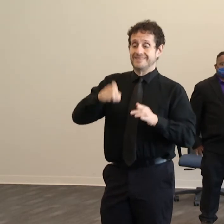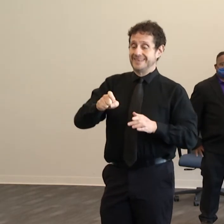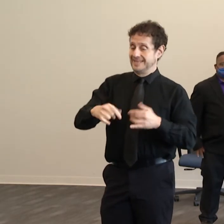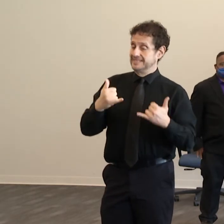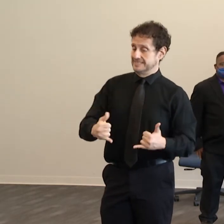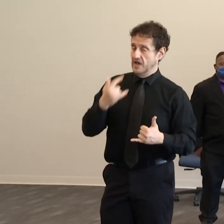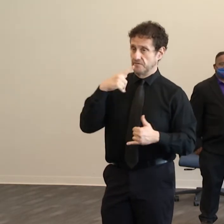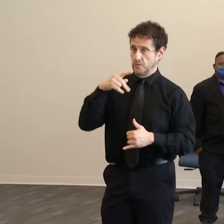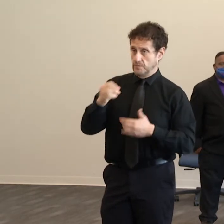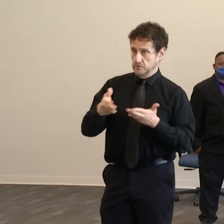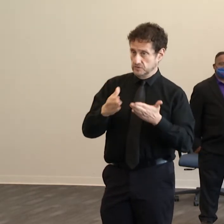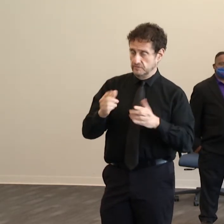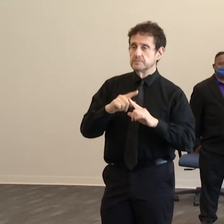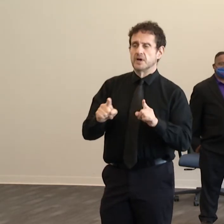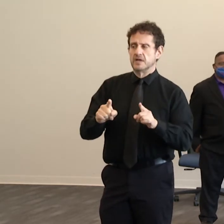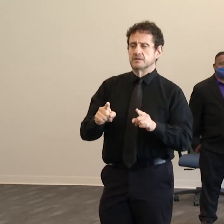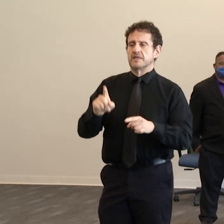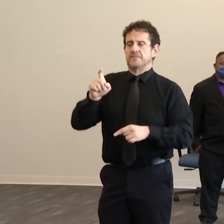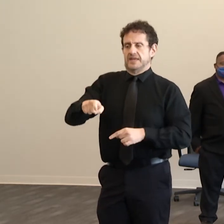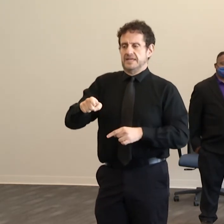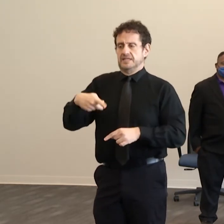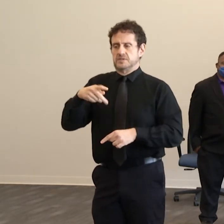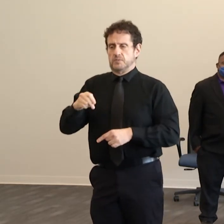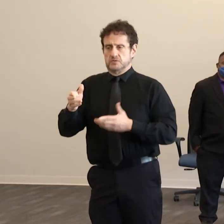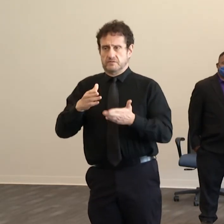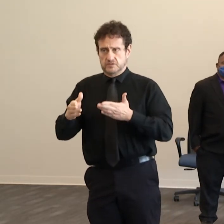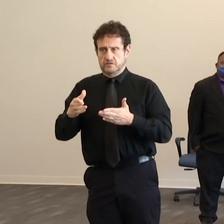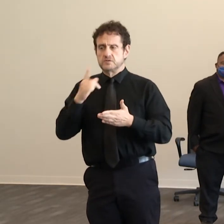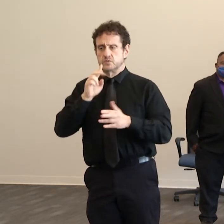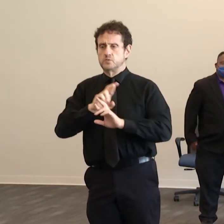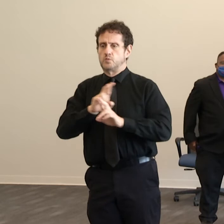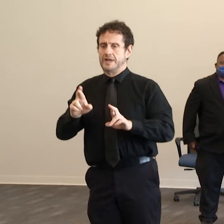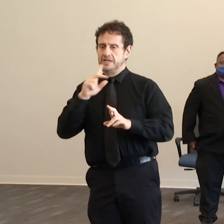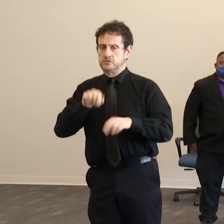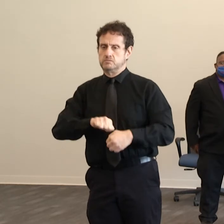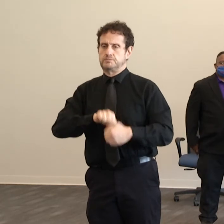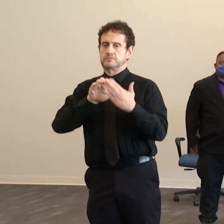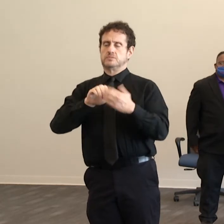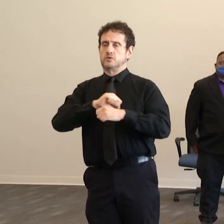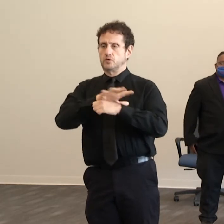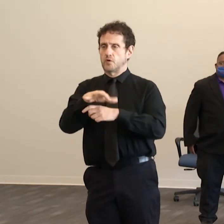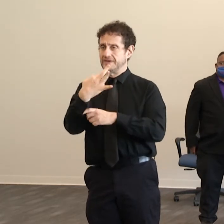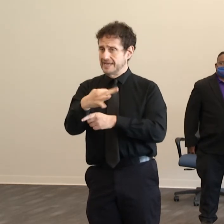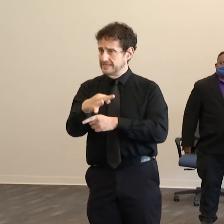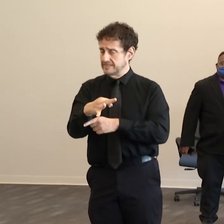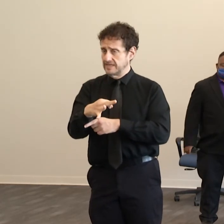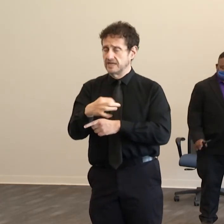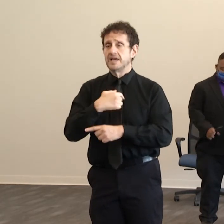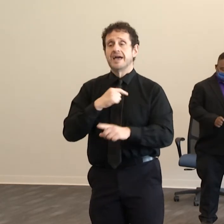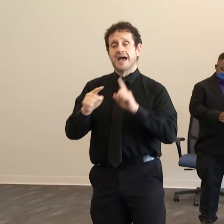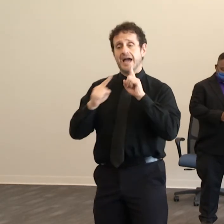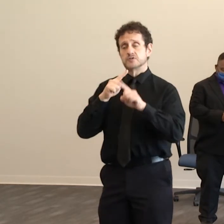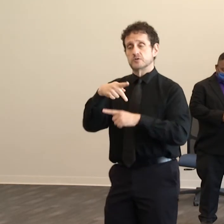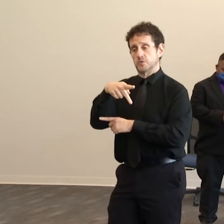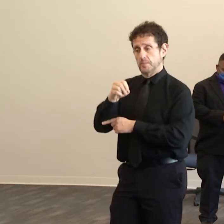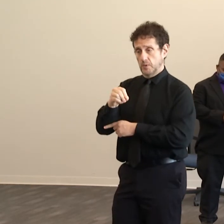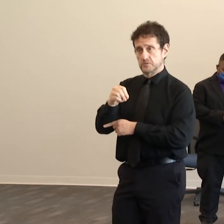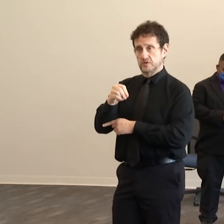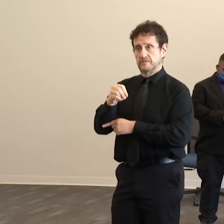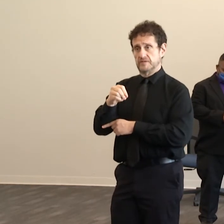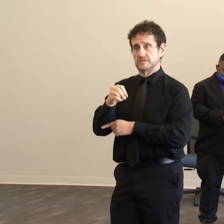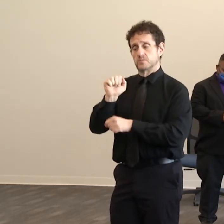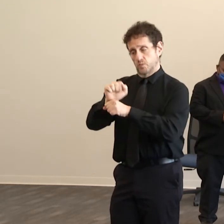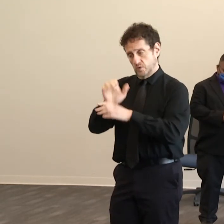Postal Service, but the need of the Postal Service to get ready to deal with COVID-19. When I talk to the postal unions, and I bet my colleagues had the